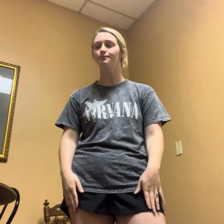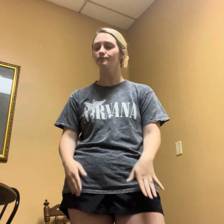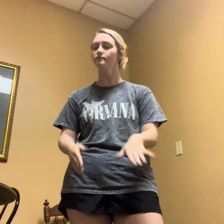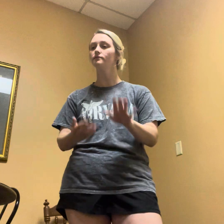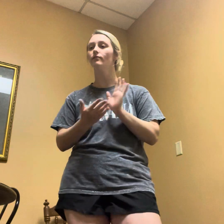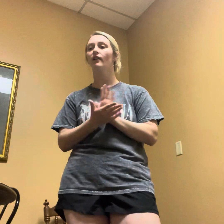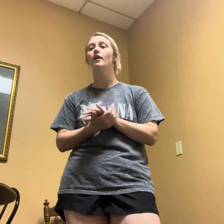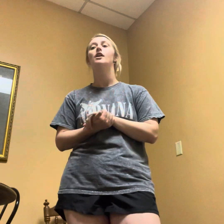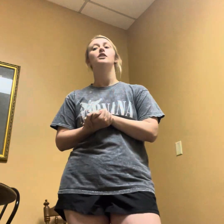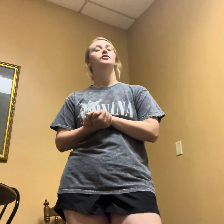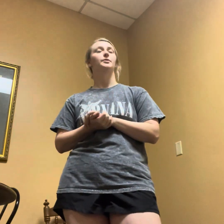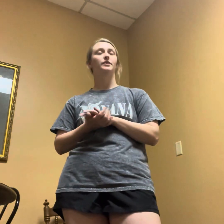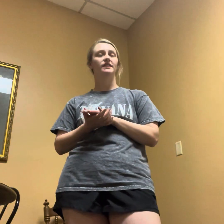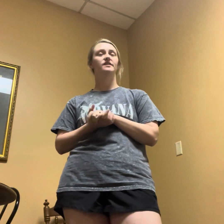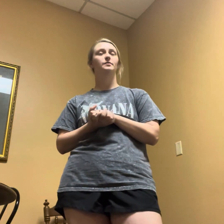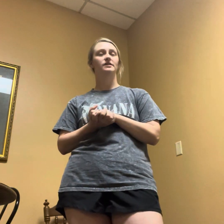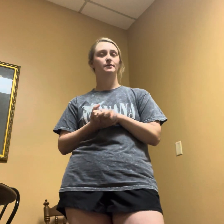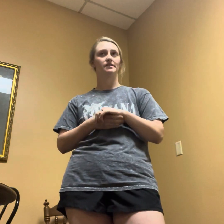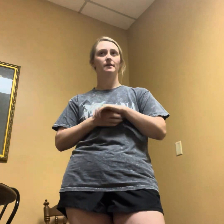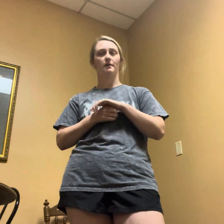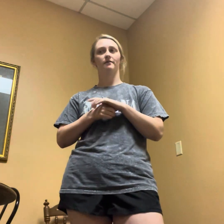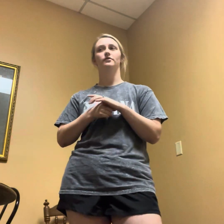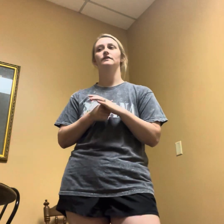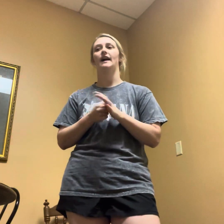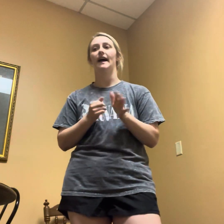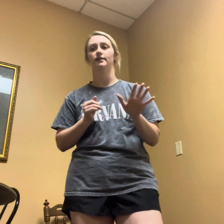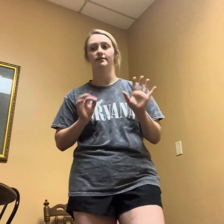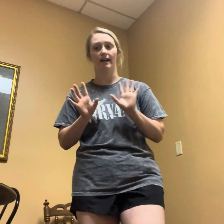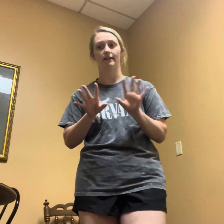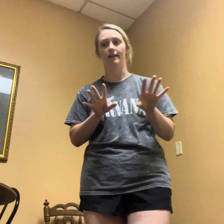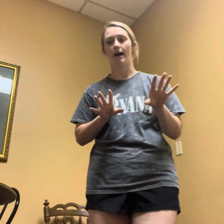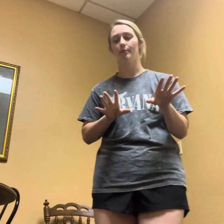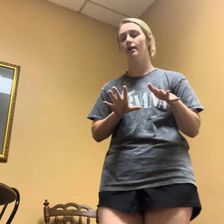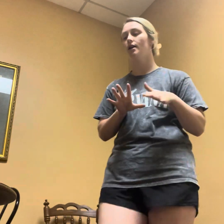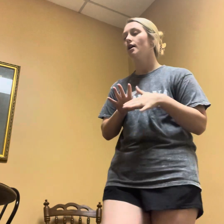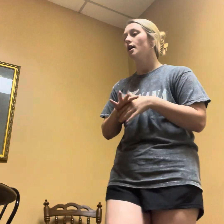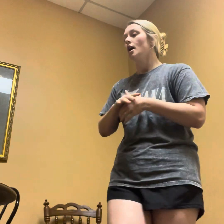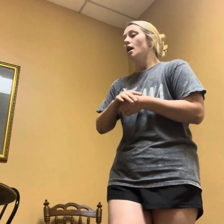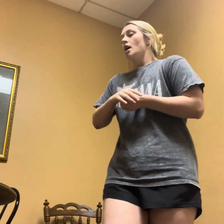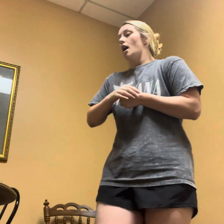So please, please, please be mindful of that. That could happen.